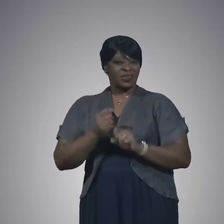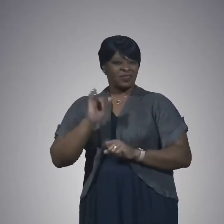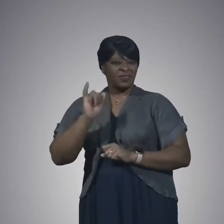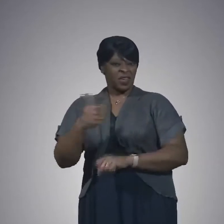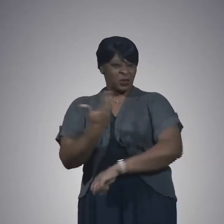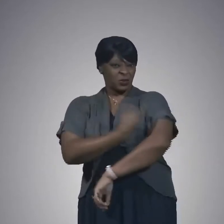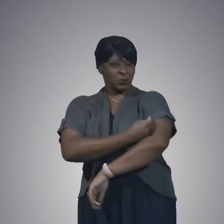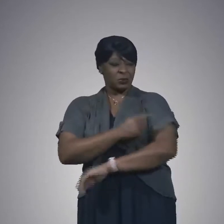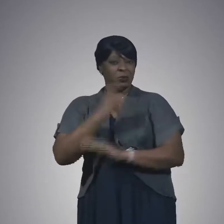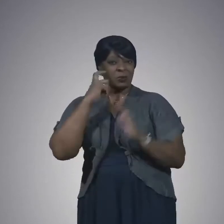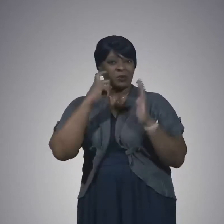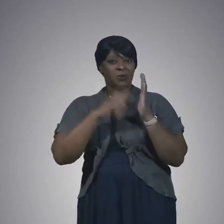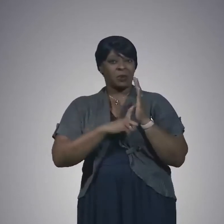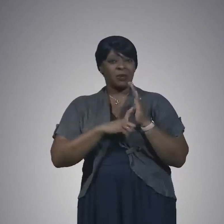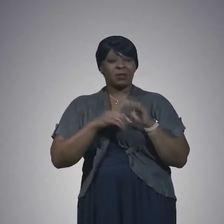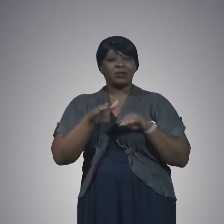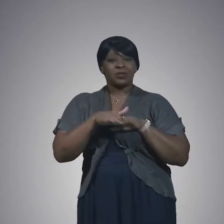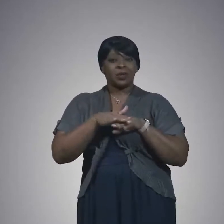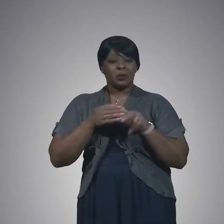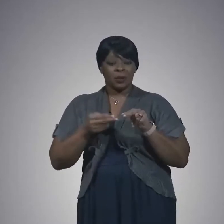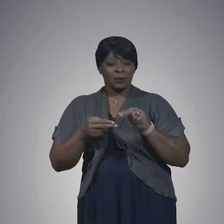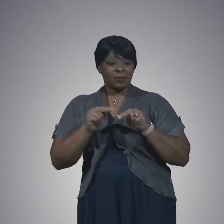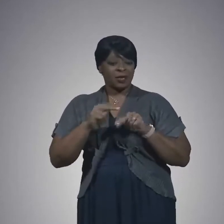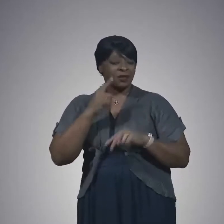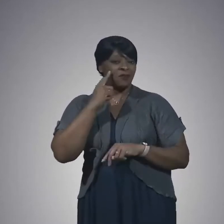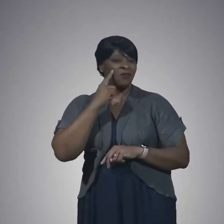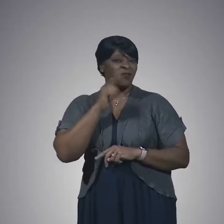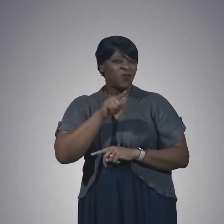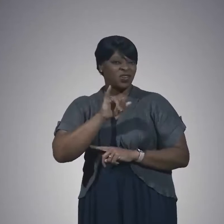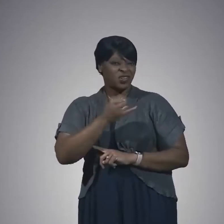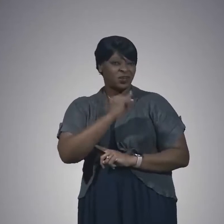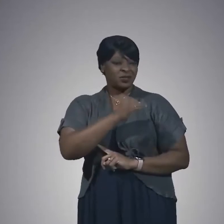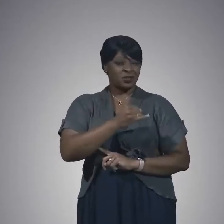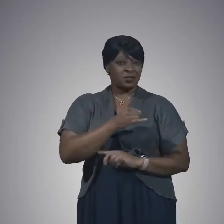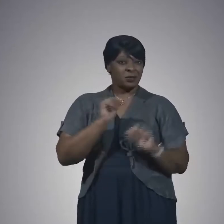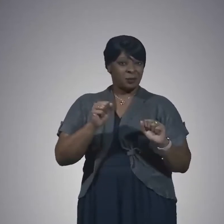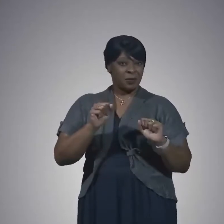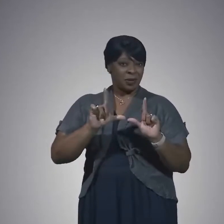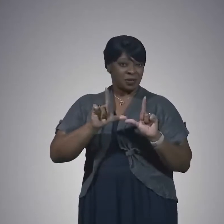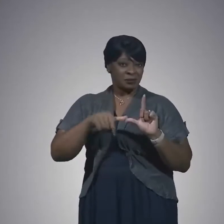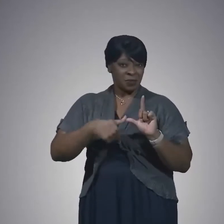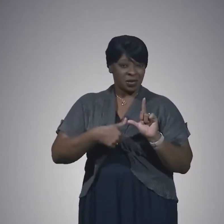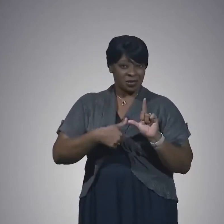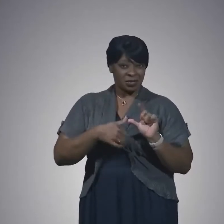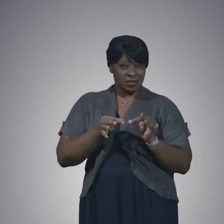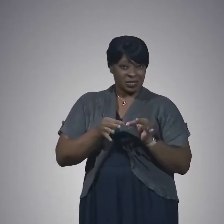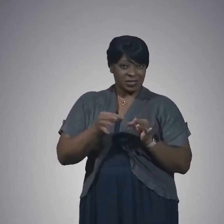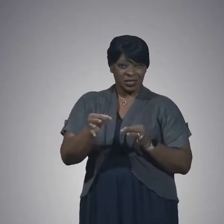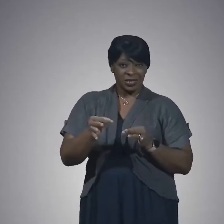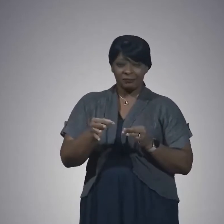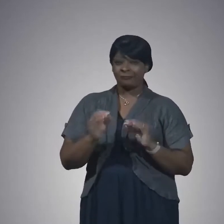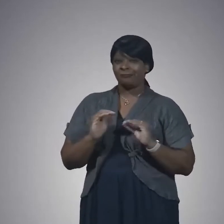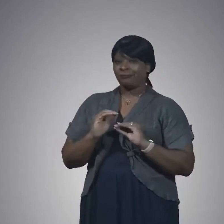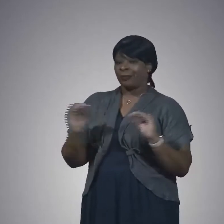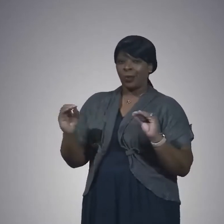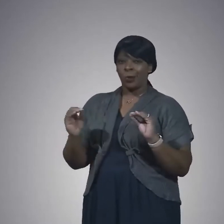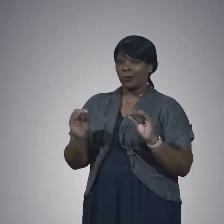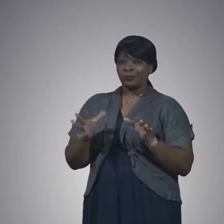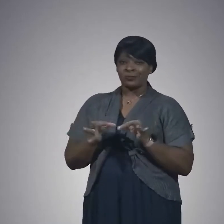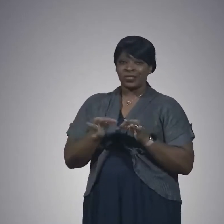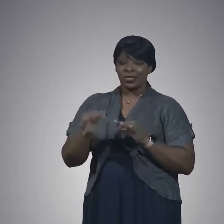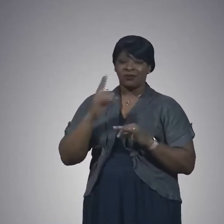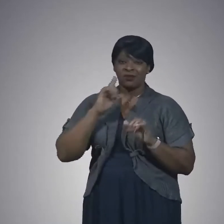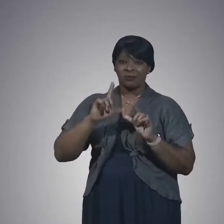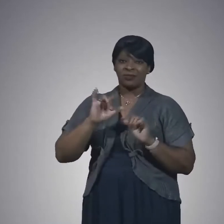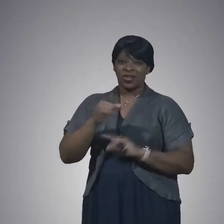and we saw the low uptake. We asked if there was a potential for the expiration date to be extended, and there was none forthcoming.